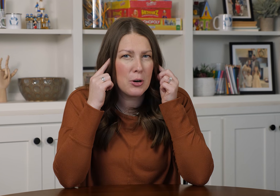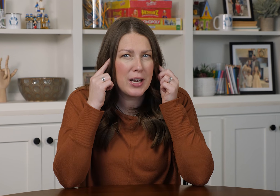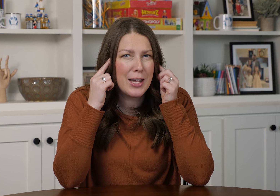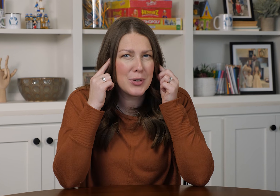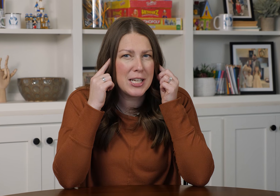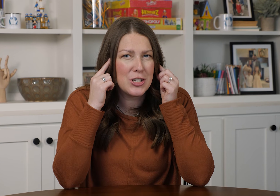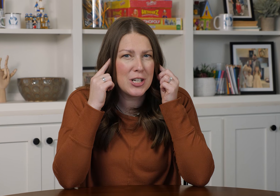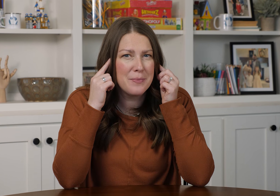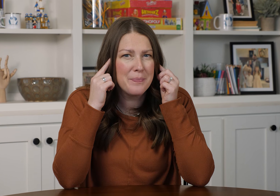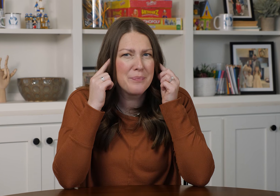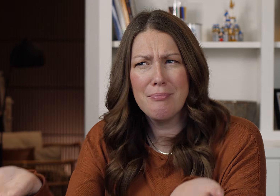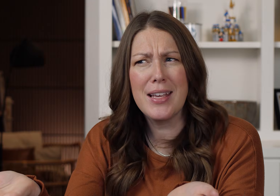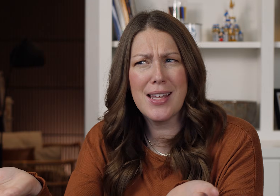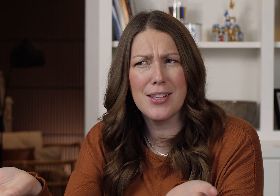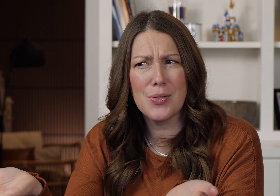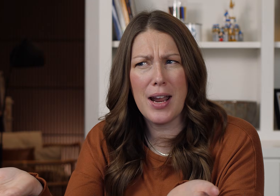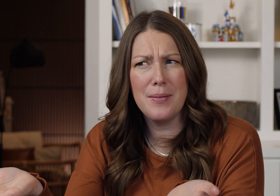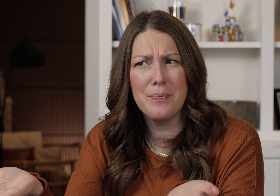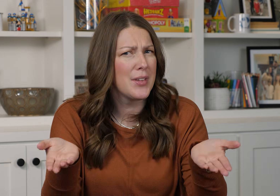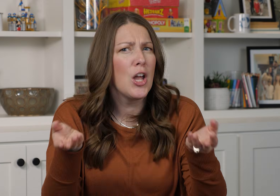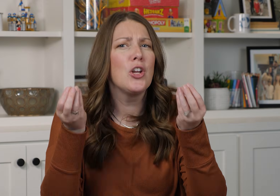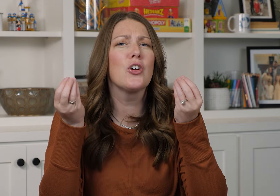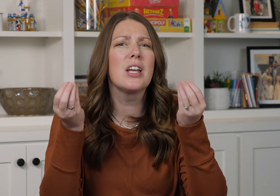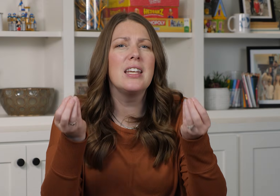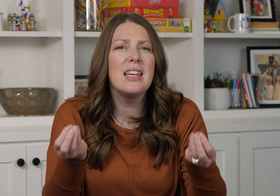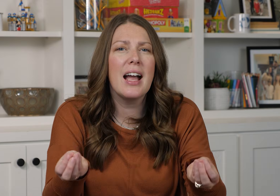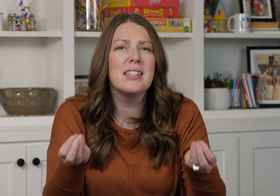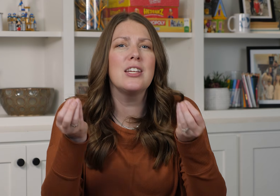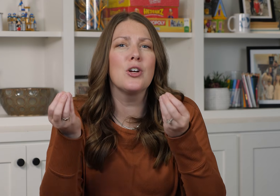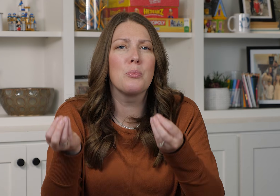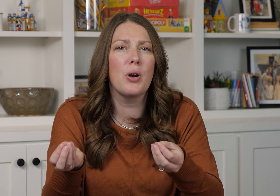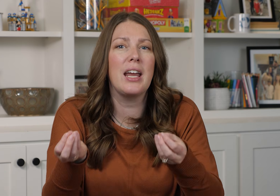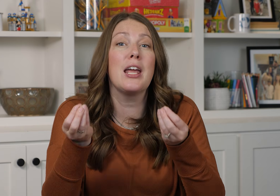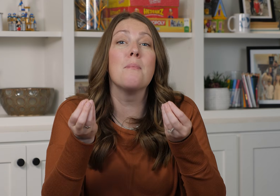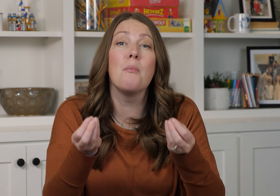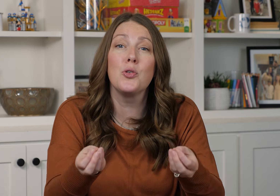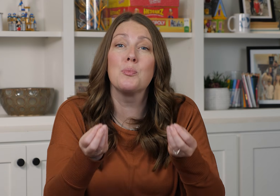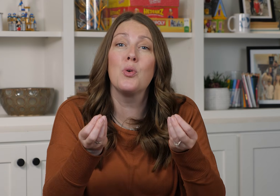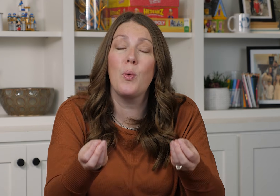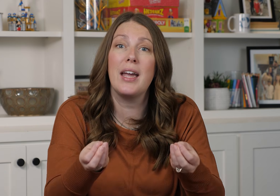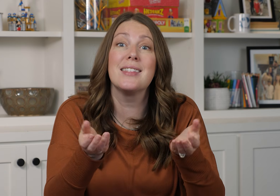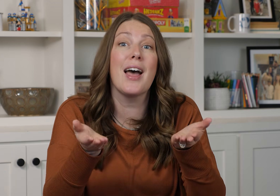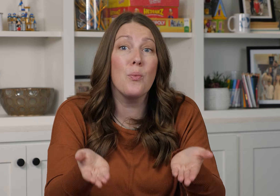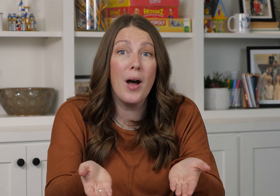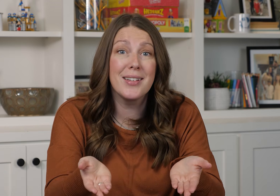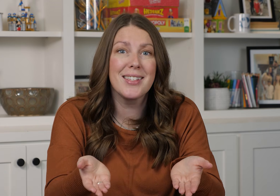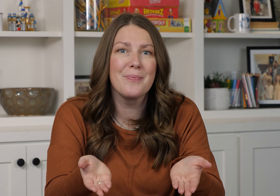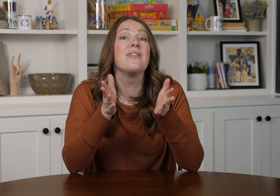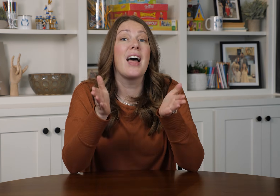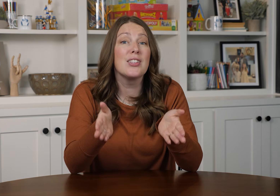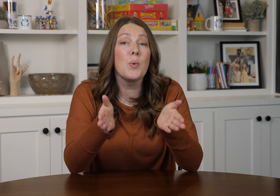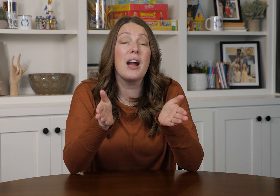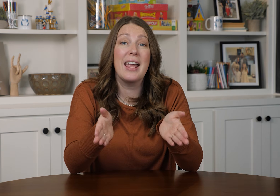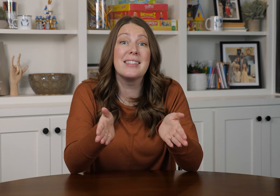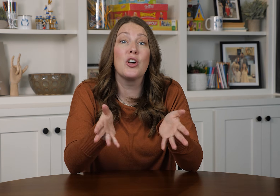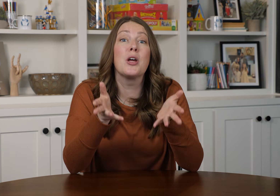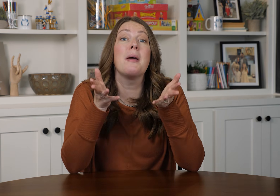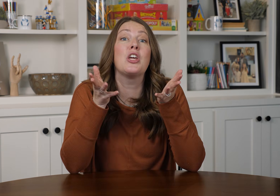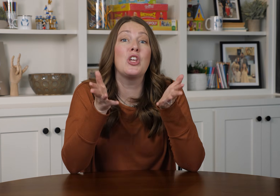and retention? Makes sense, right? You're connecting your brain in multiple ways at once. That's where ASL can make a